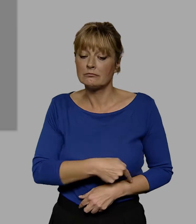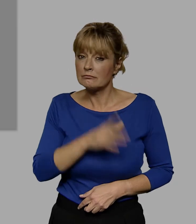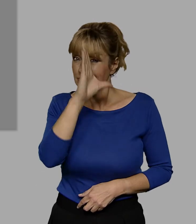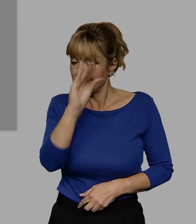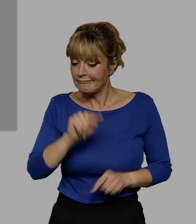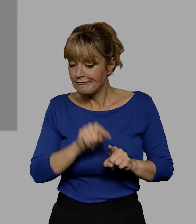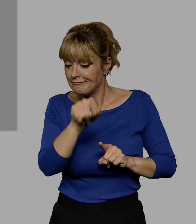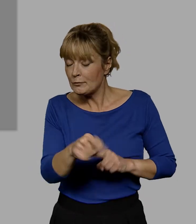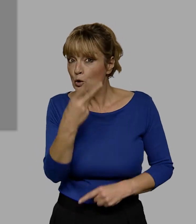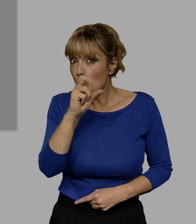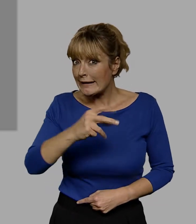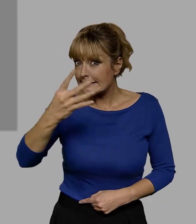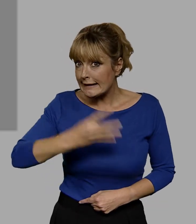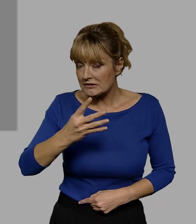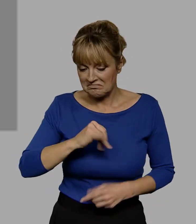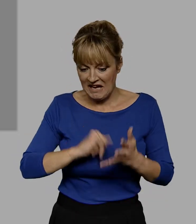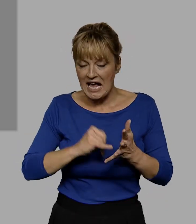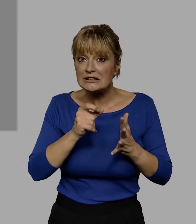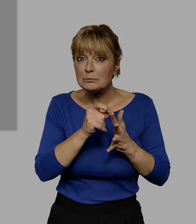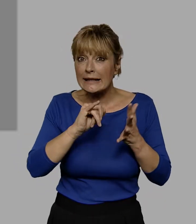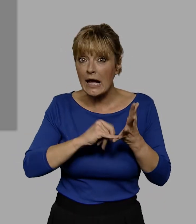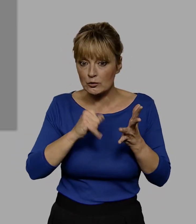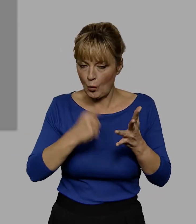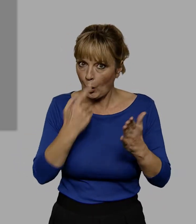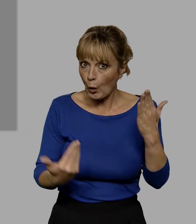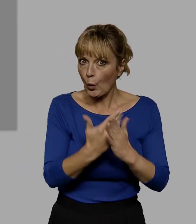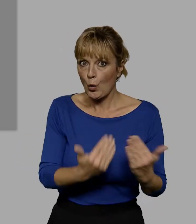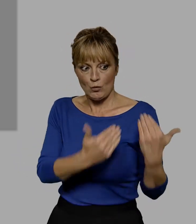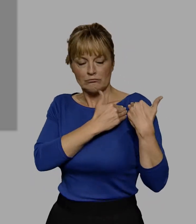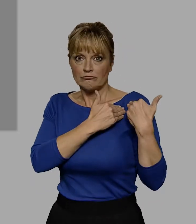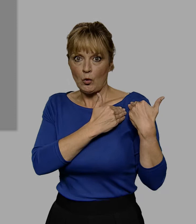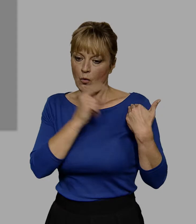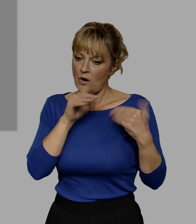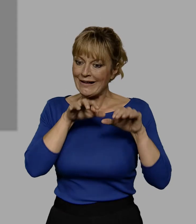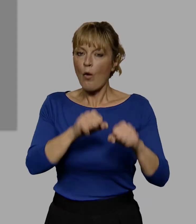will also take on the role of the Independent National Whistleblowing Officer for the NHS in Scotland.